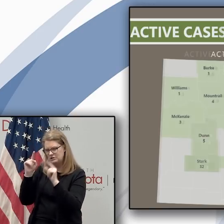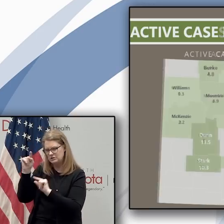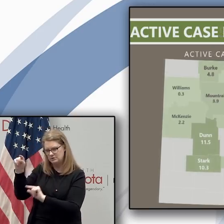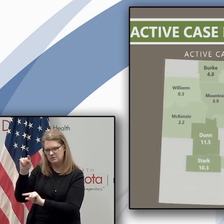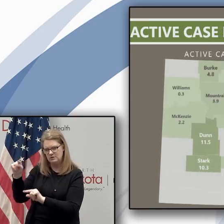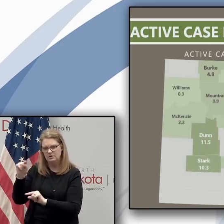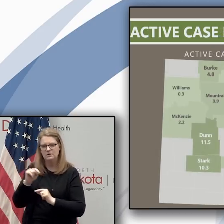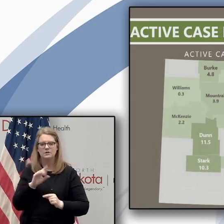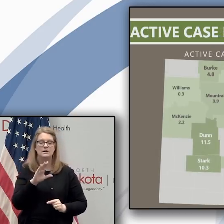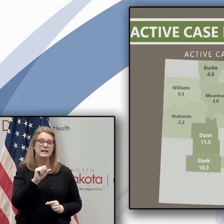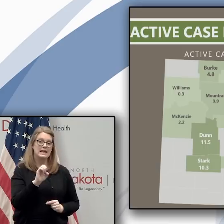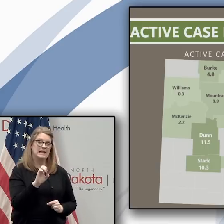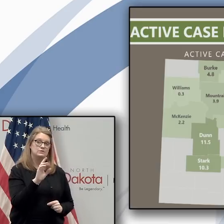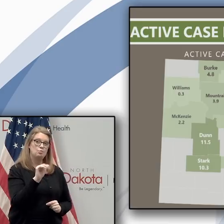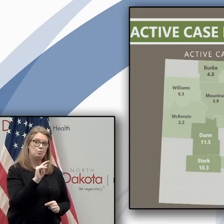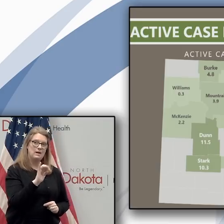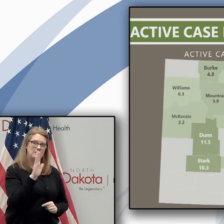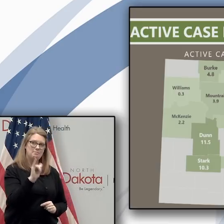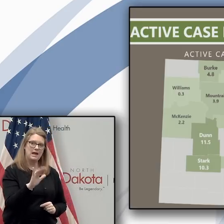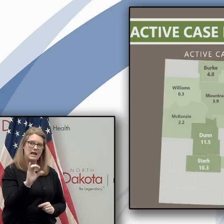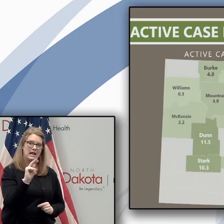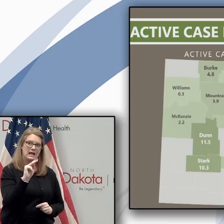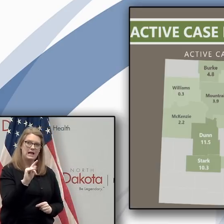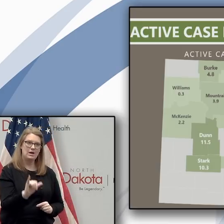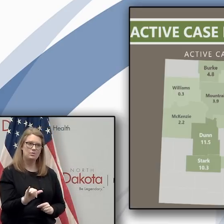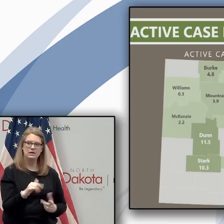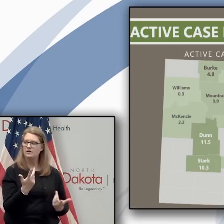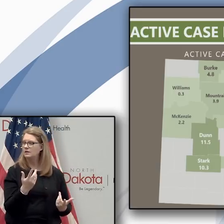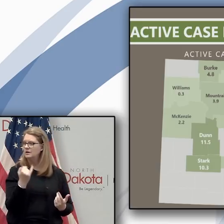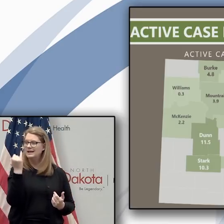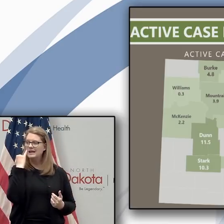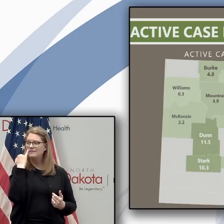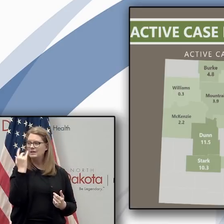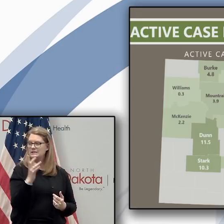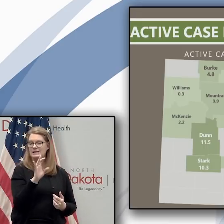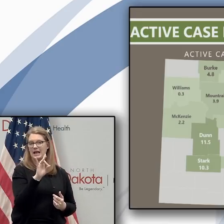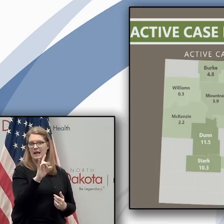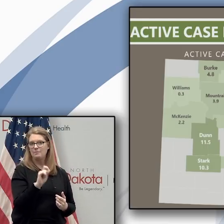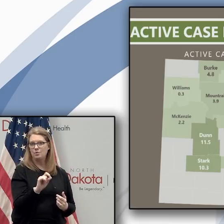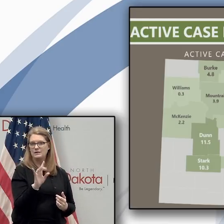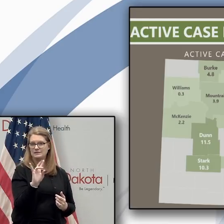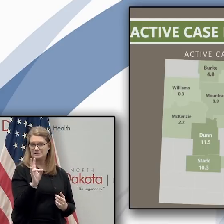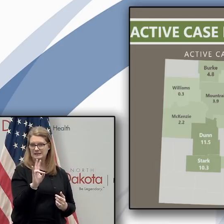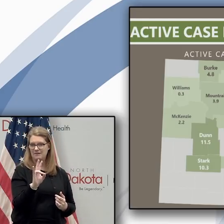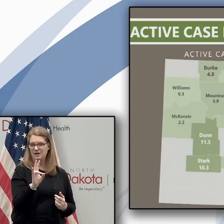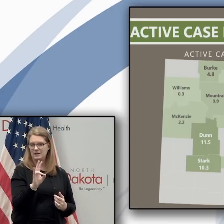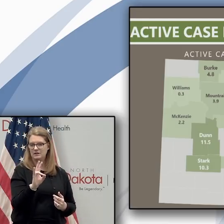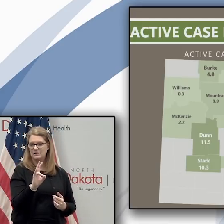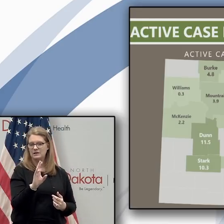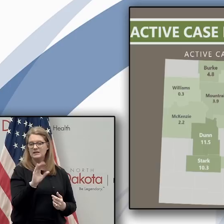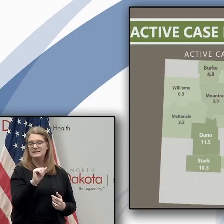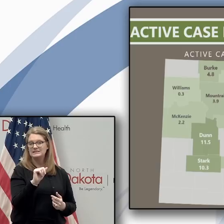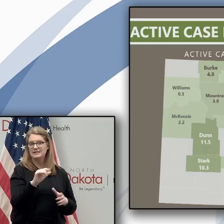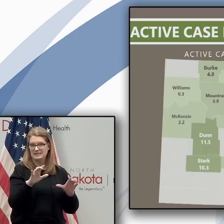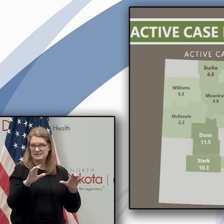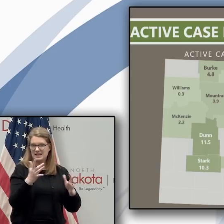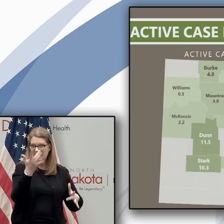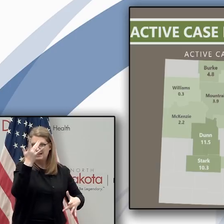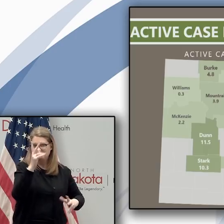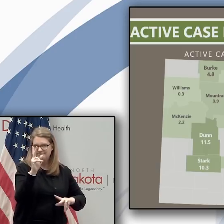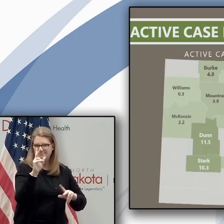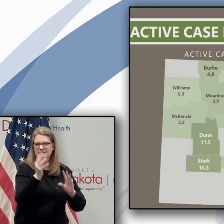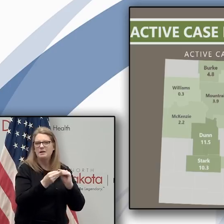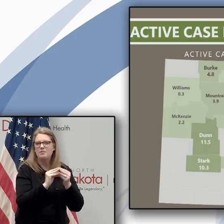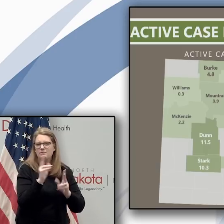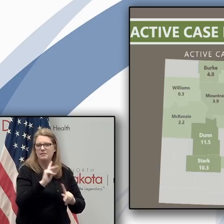rate by county, again, if it's 8.7 is the active cases per 10,000 people in the state,